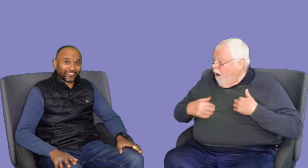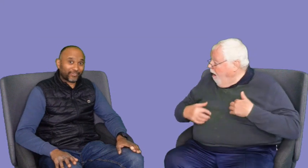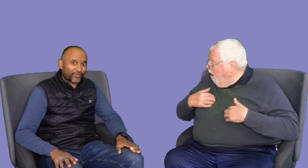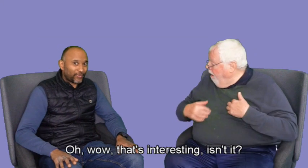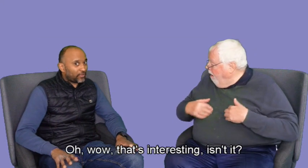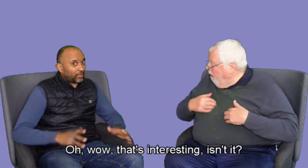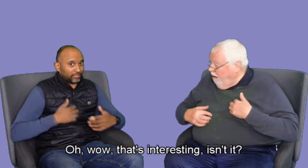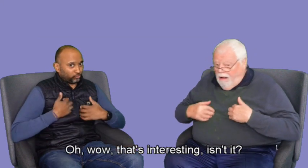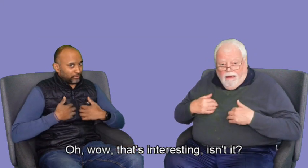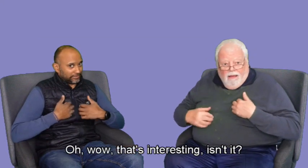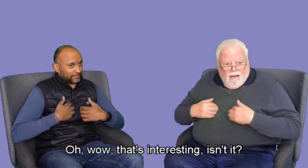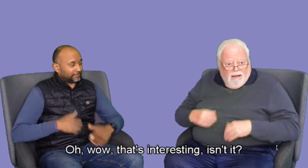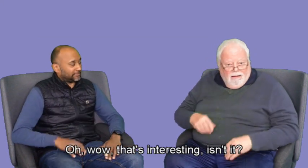Oh, wow, that's interesting, isn't it?